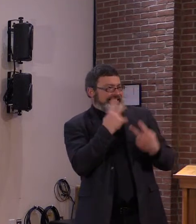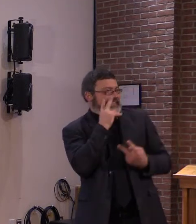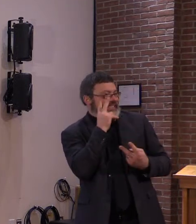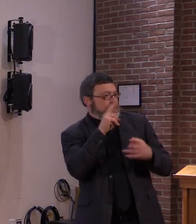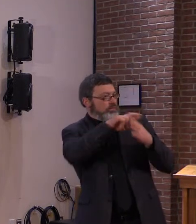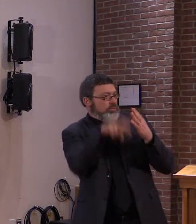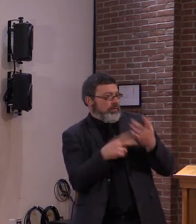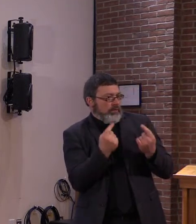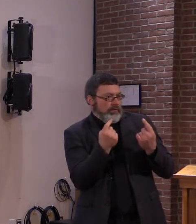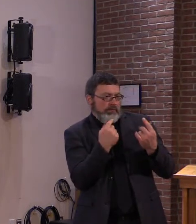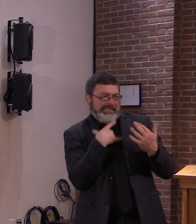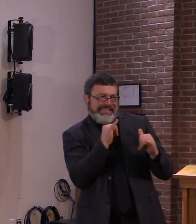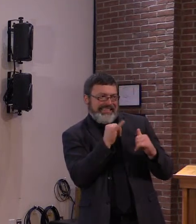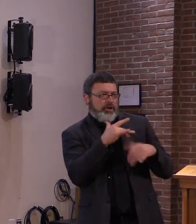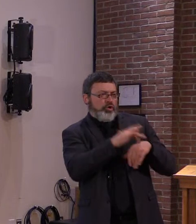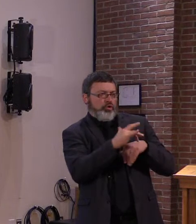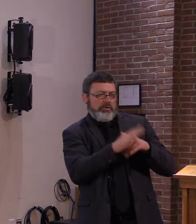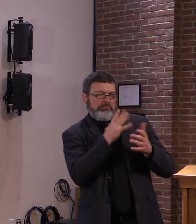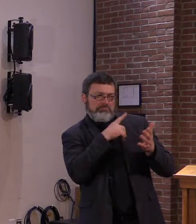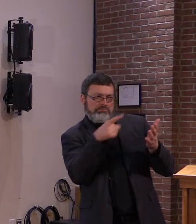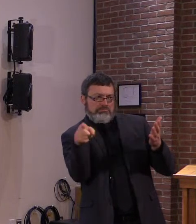Okay, thank you.